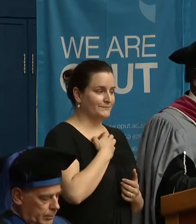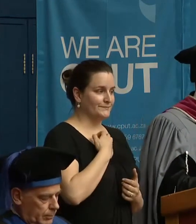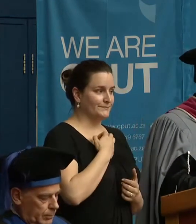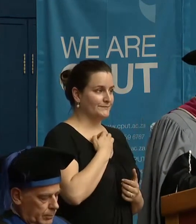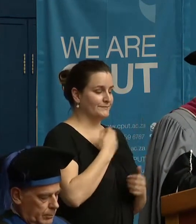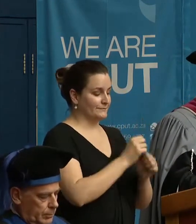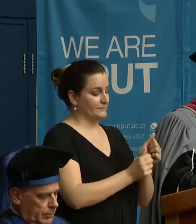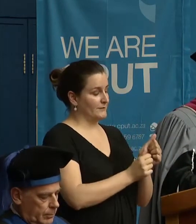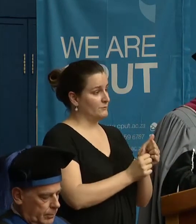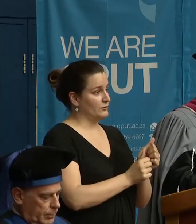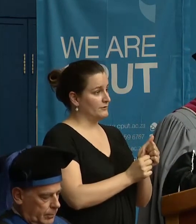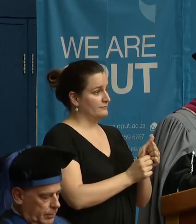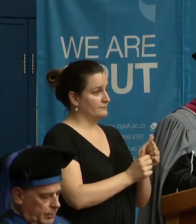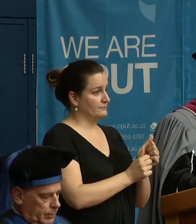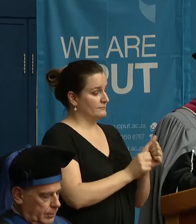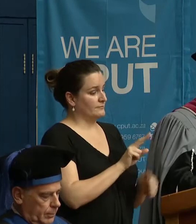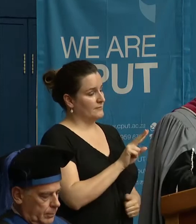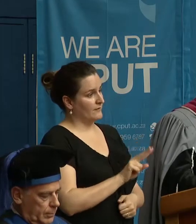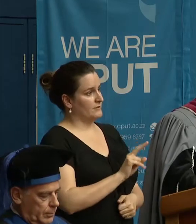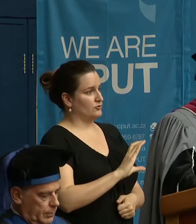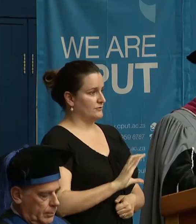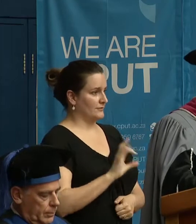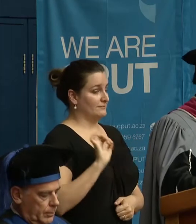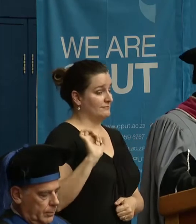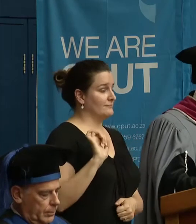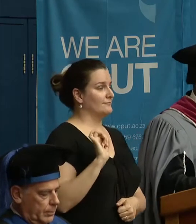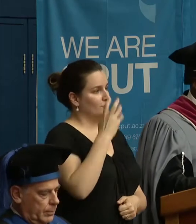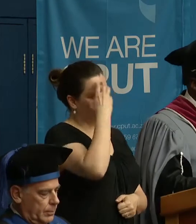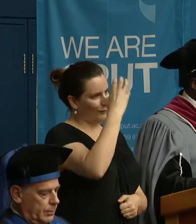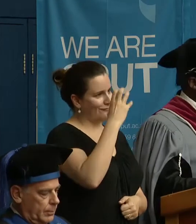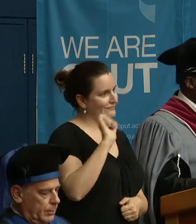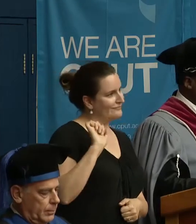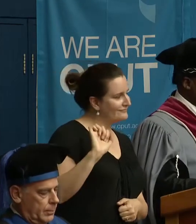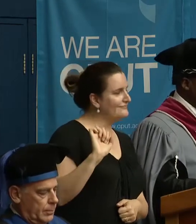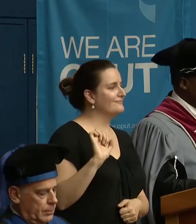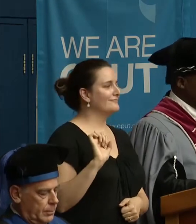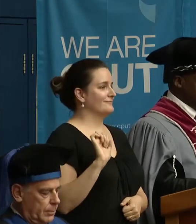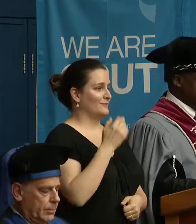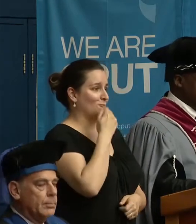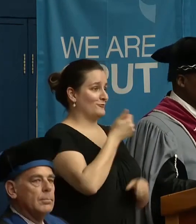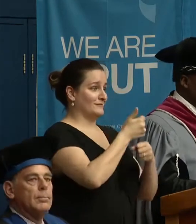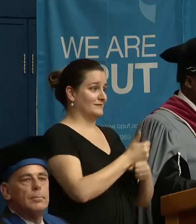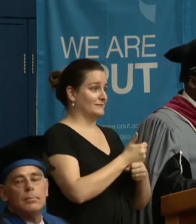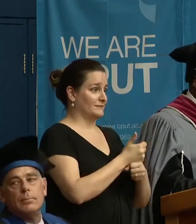Deputy Vice Chancellor, Professor Anthony Stark, who is presiding